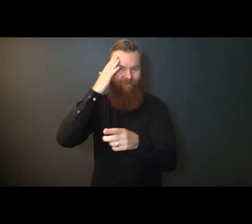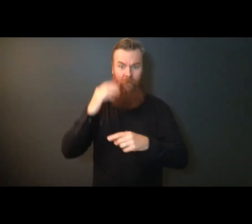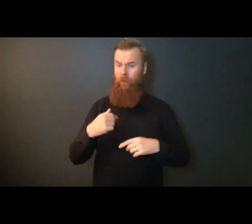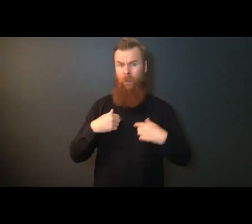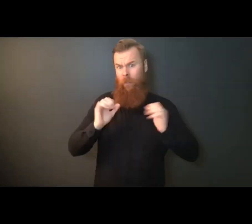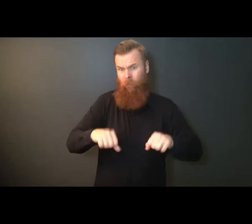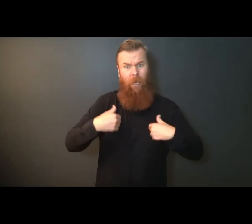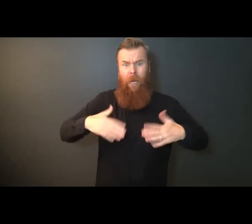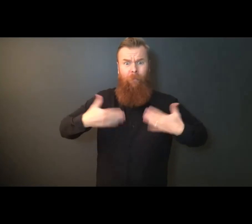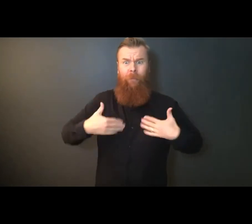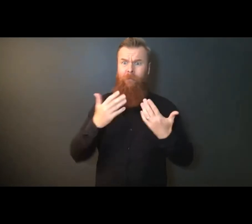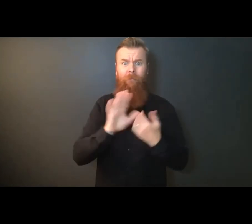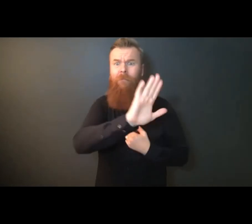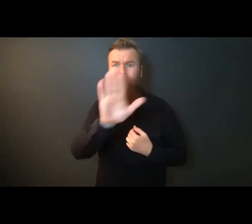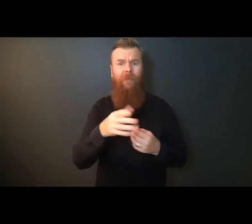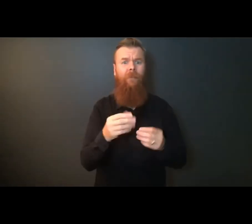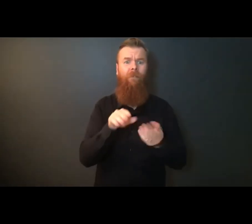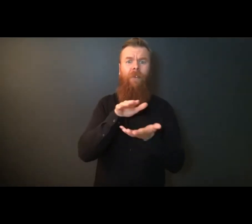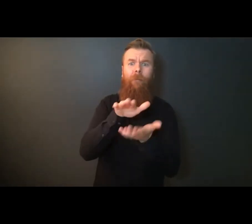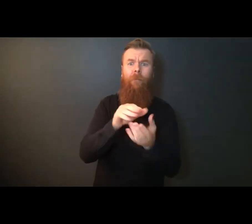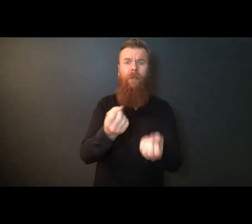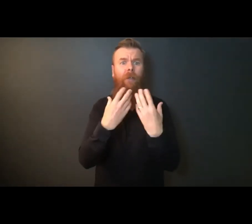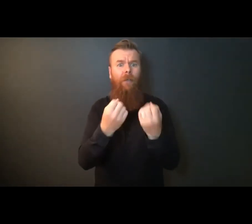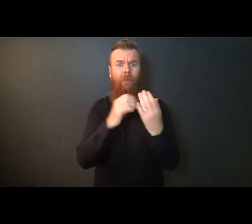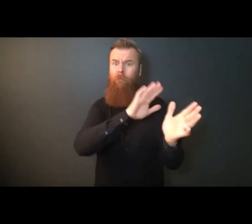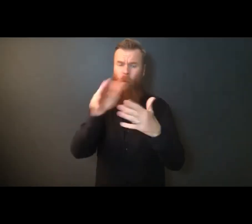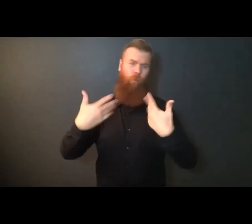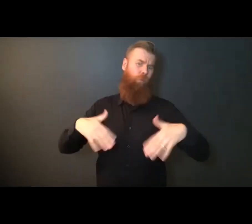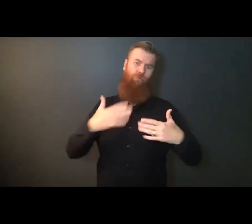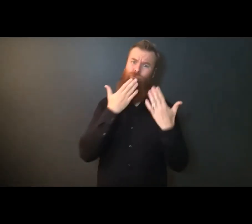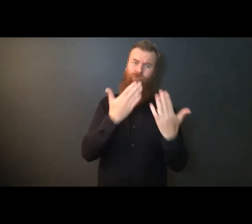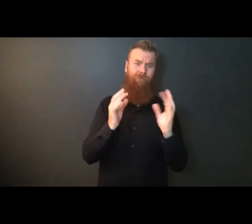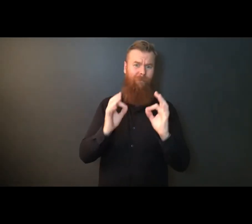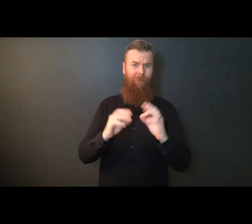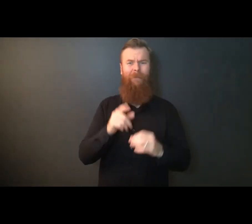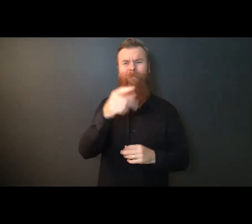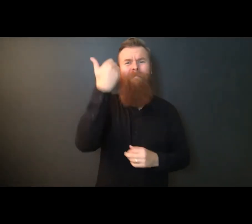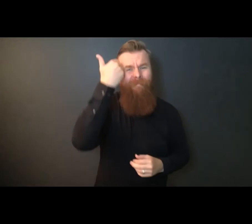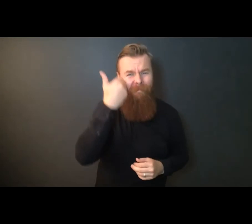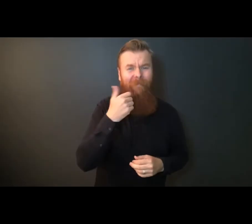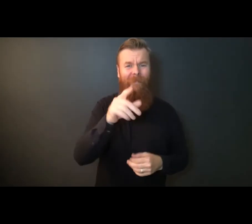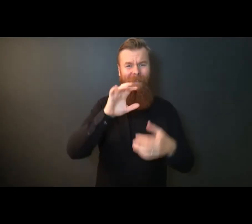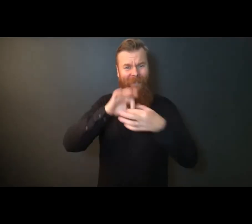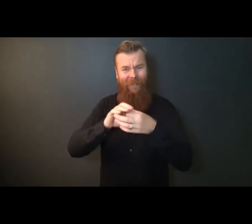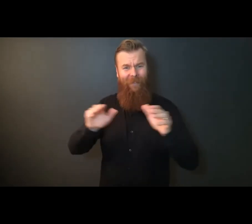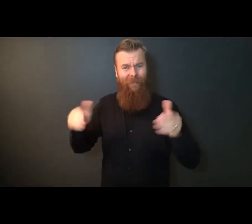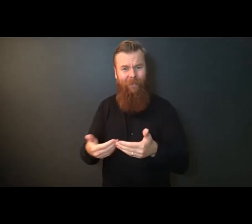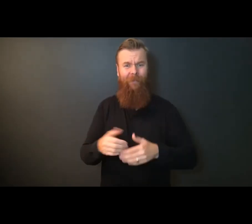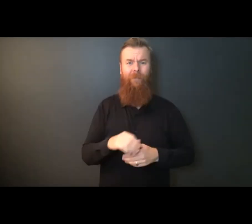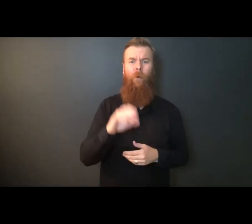differently. Yeah, so please also join the orientation meetings next week.